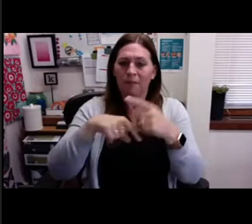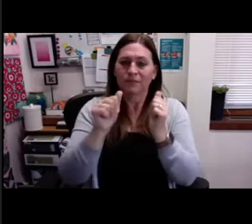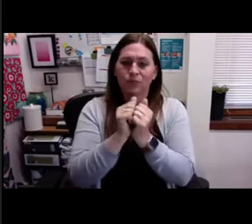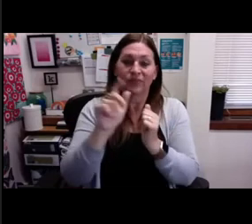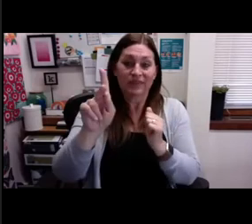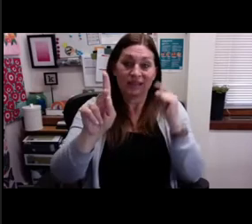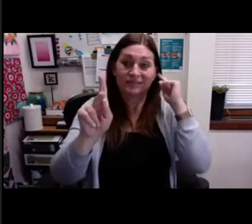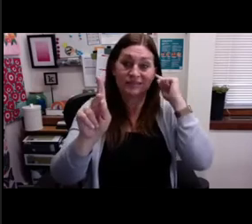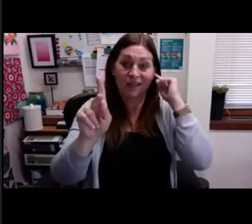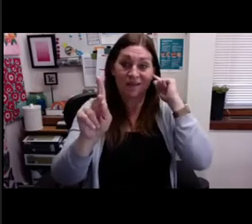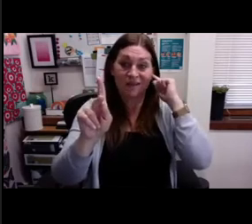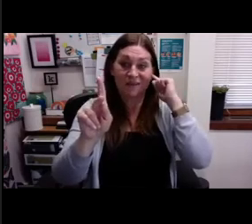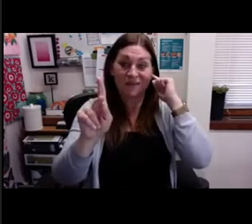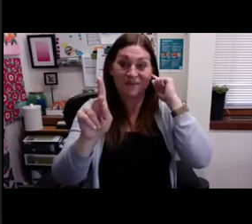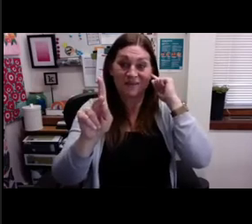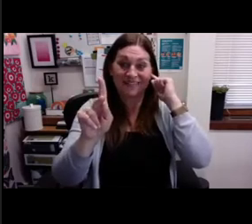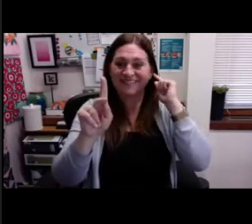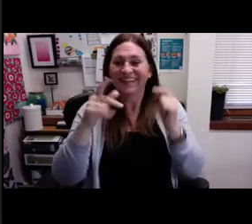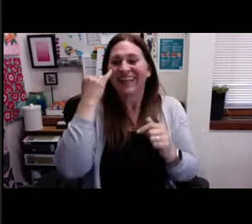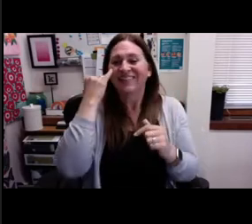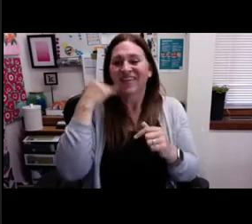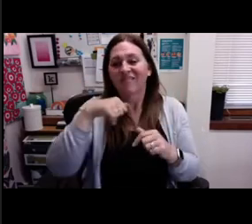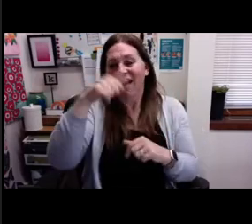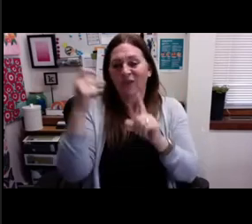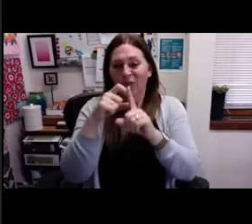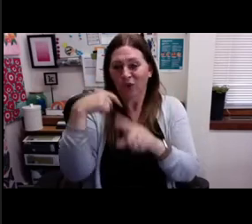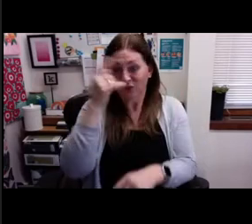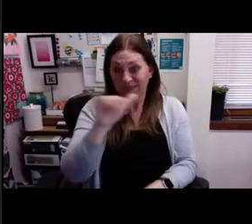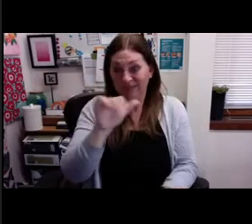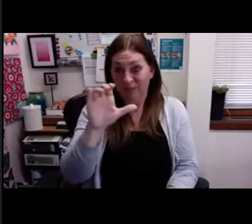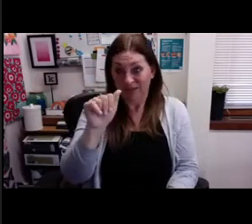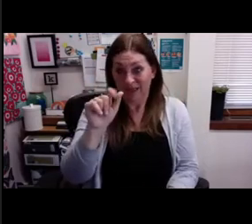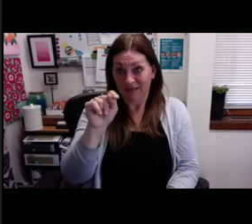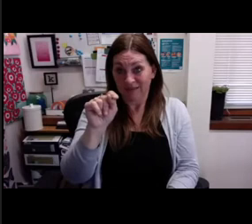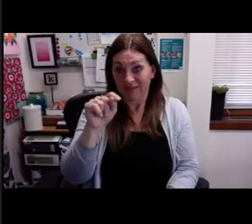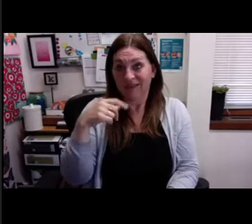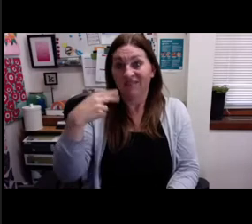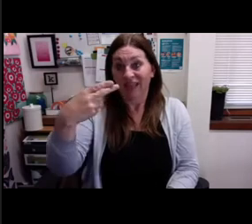Los fonemas para alguna persona en K-Sound viene con ese sonido K.